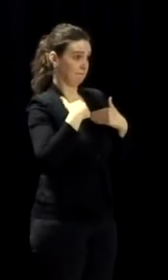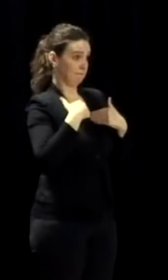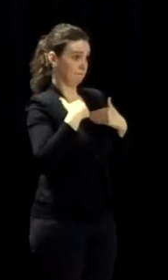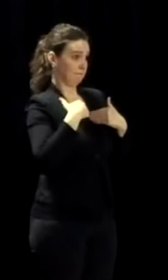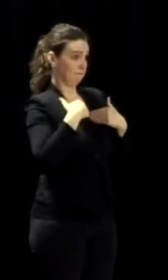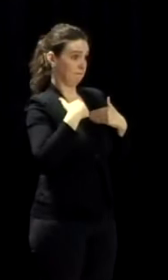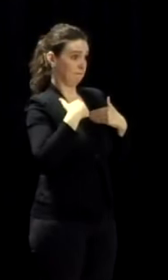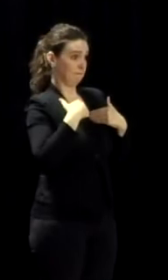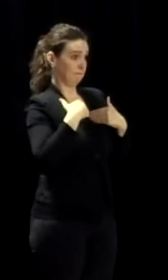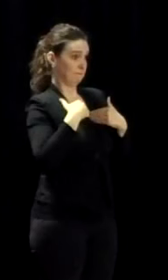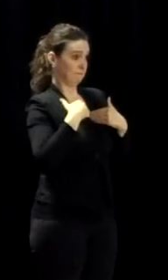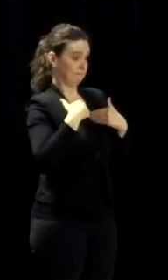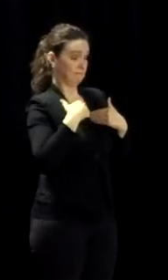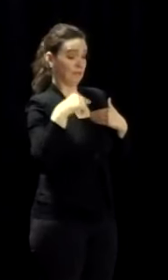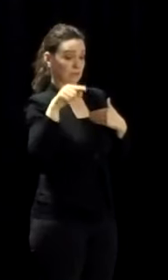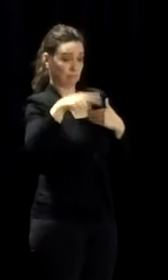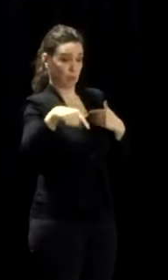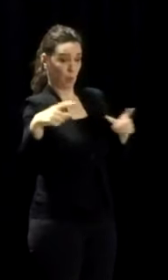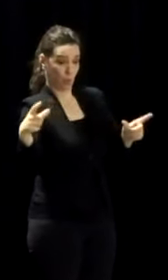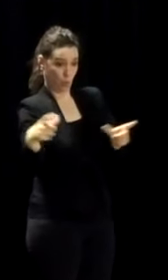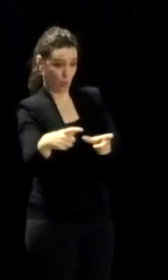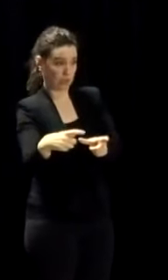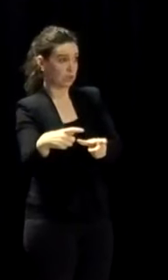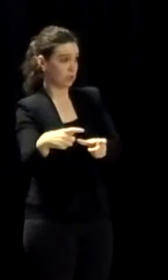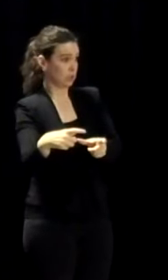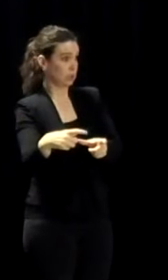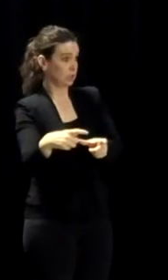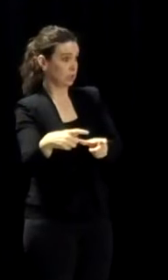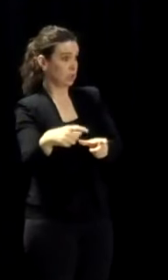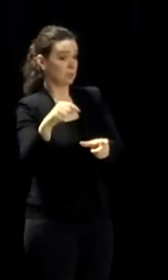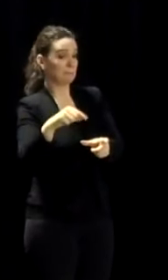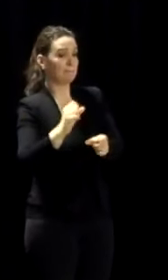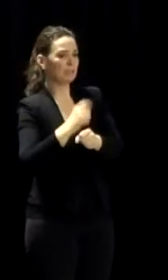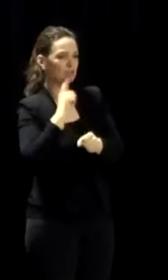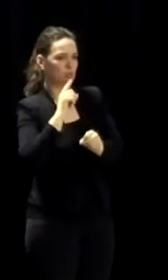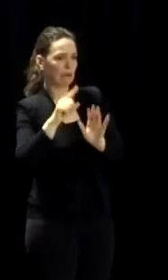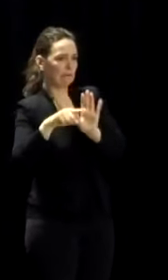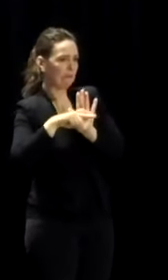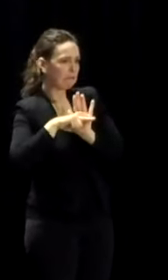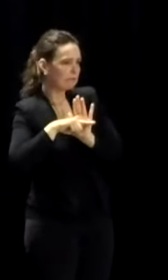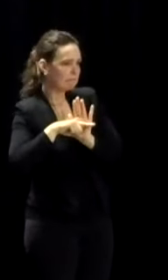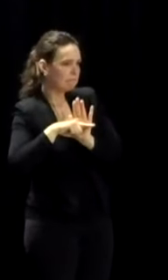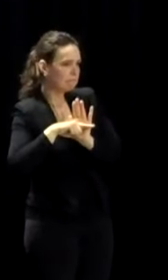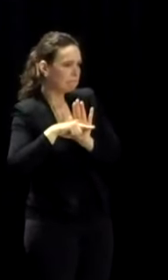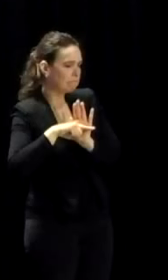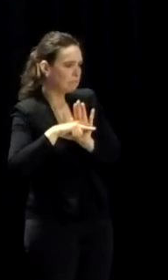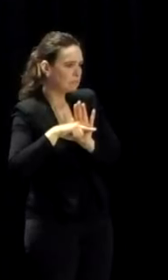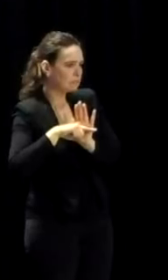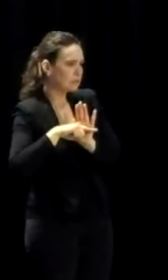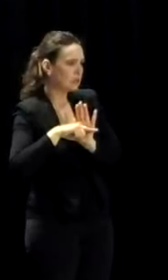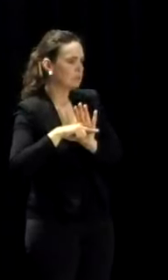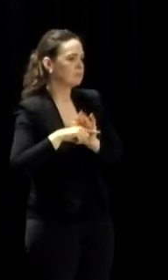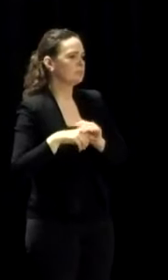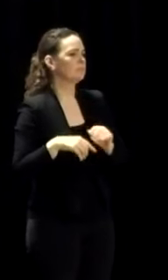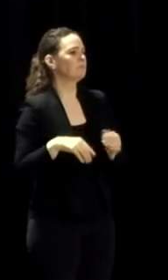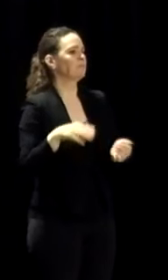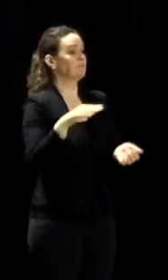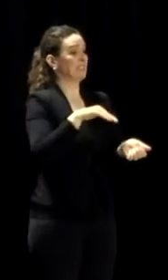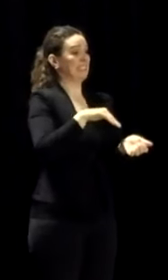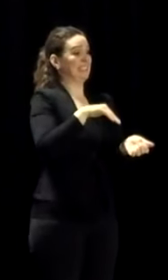quarantine because they were directly in contact with someone who tested positive? Dr. Gupta and her team are working on a